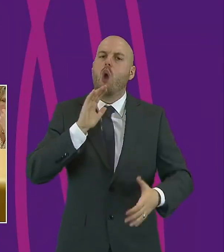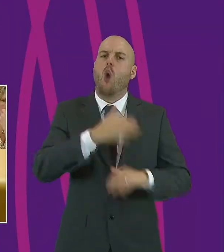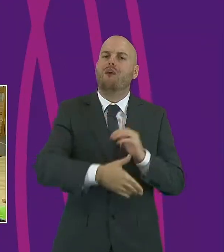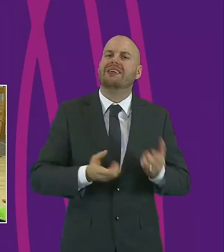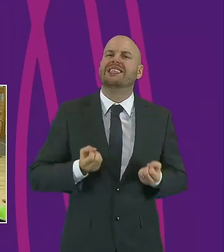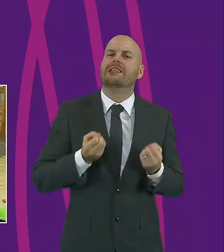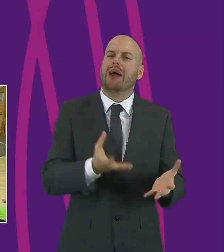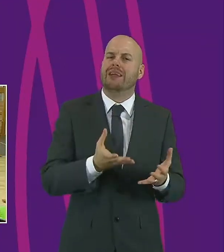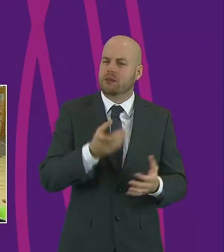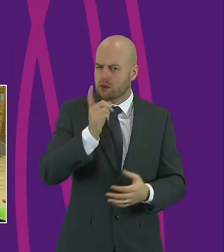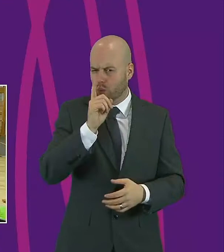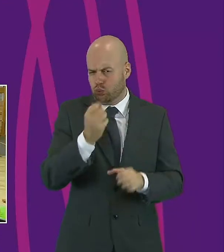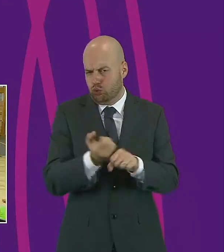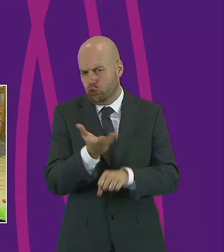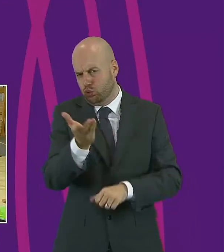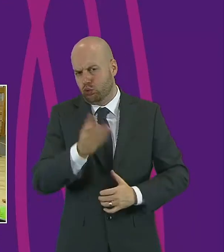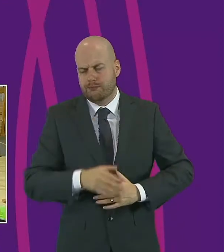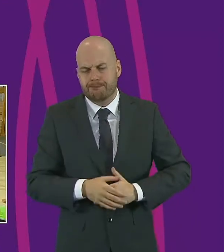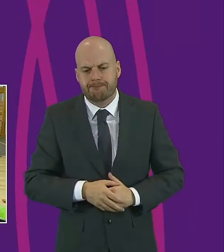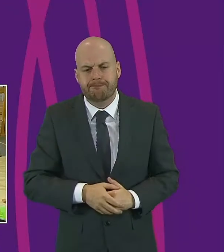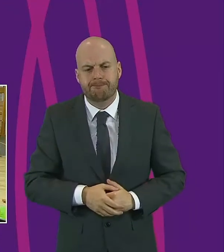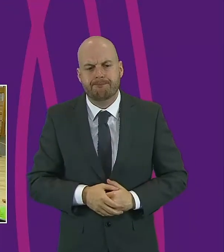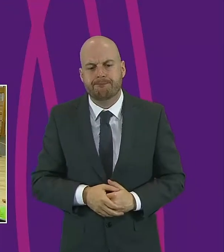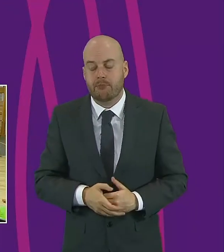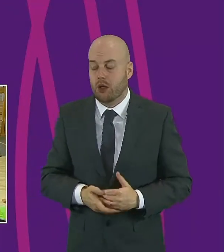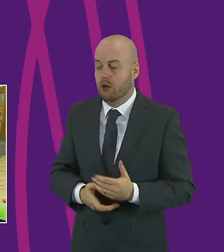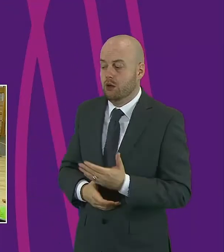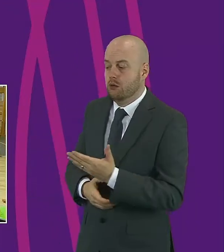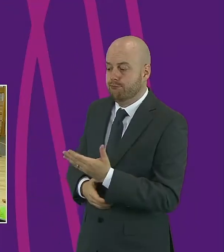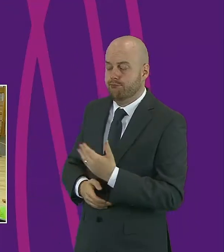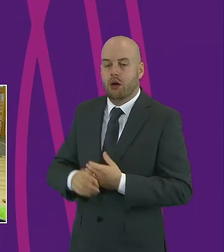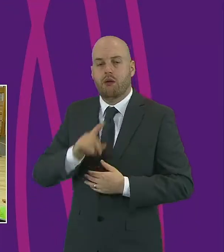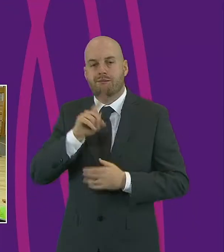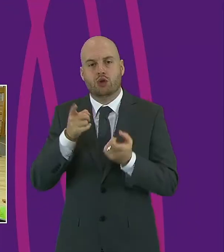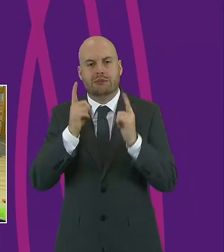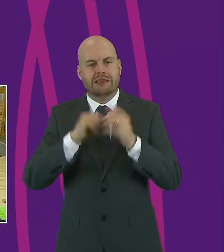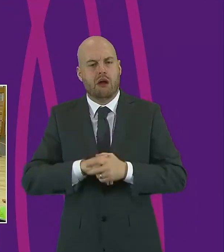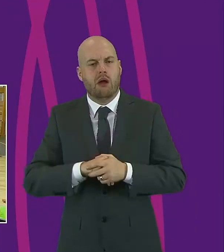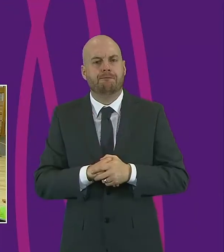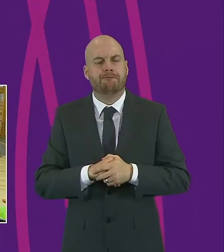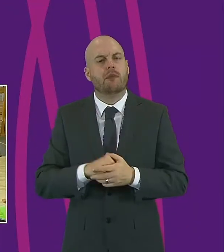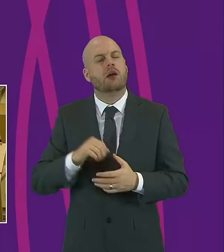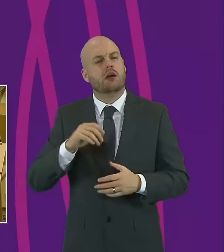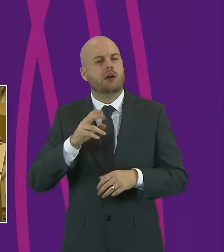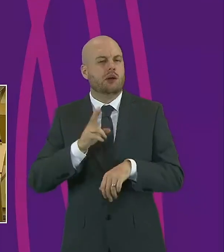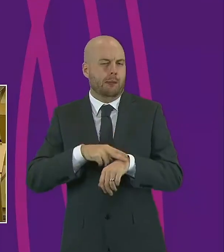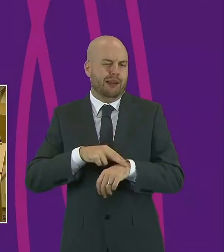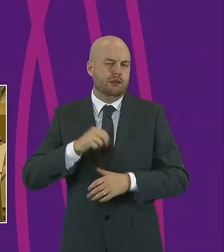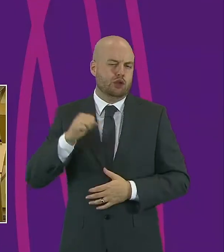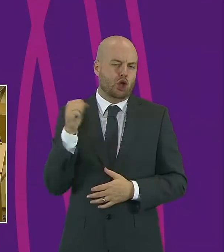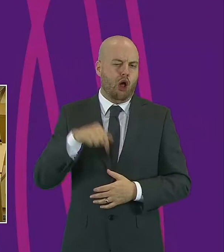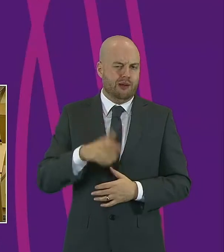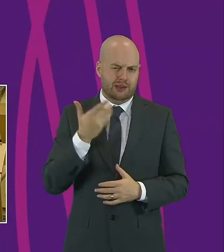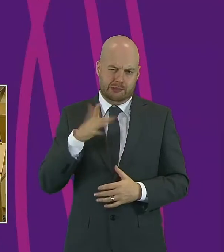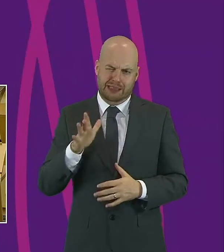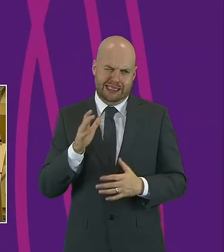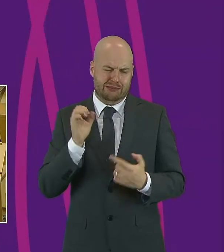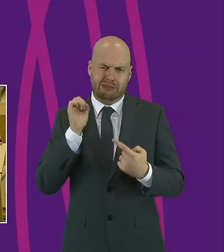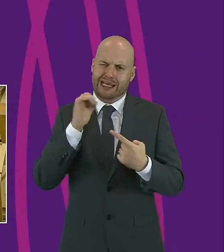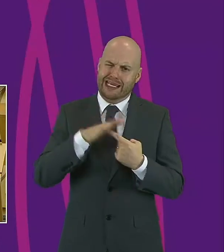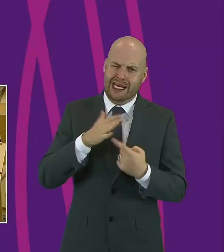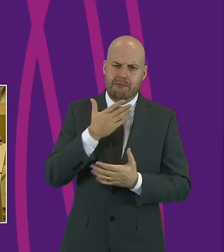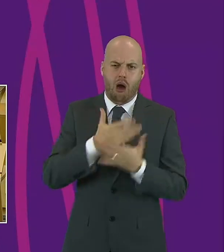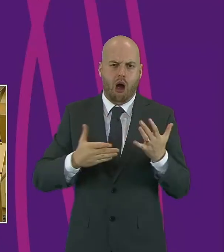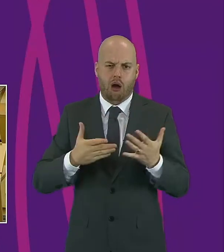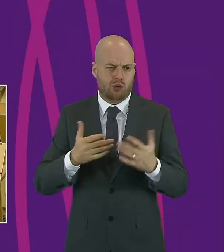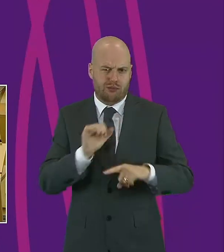crisis. First Minister. Police Scotland has been at the front and centre of the response to COVID, and I want to thank them for that. They